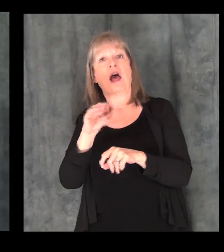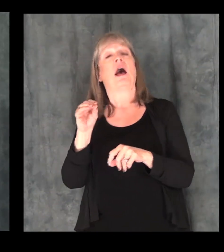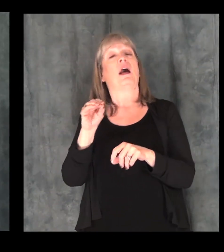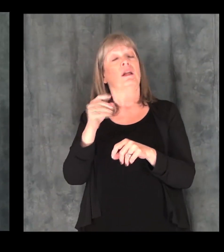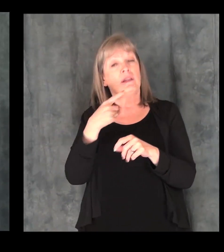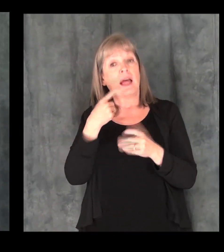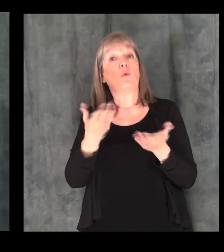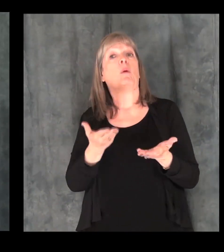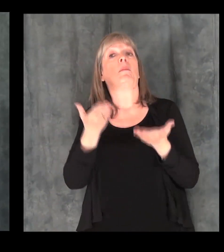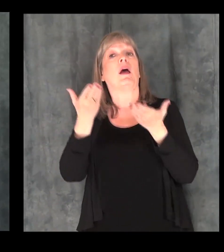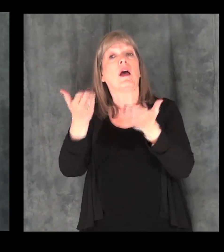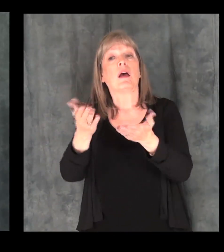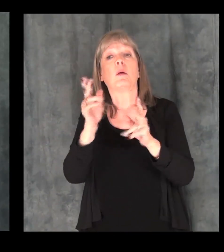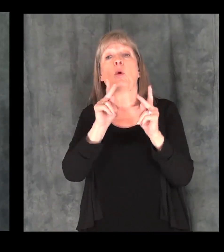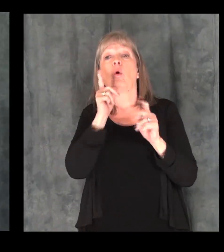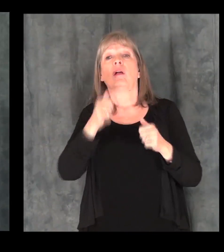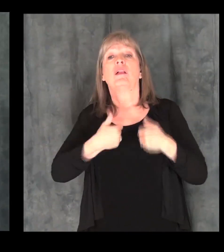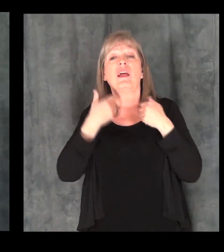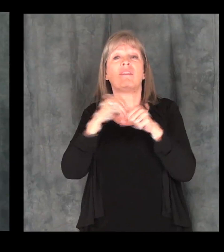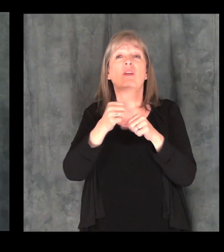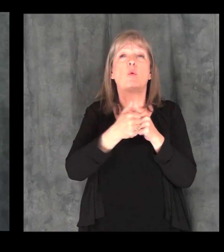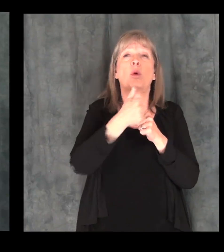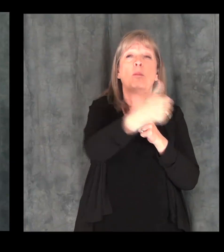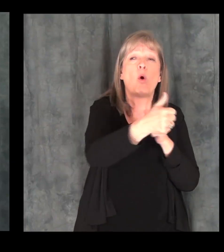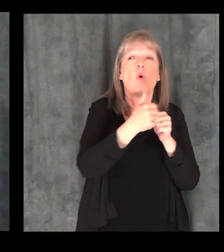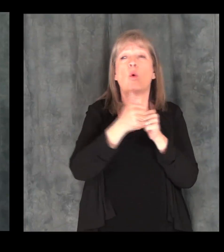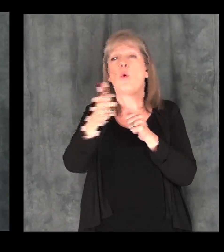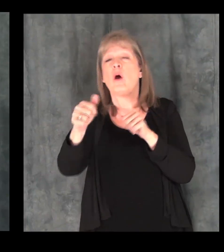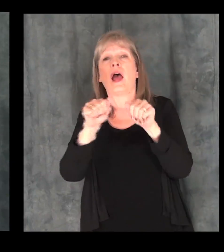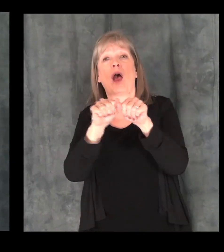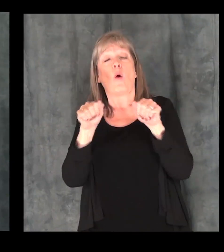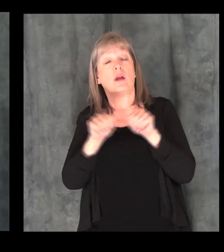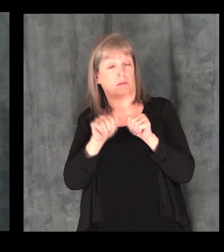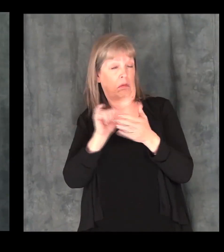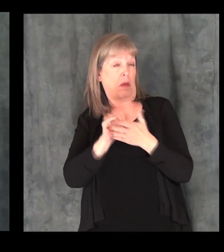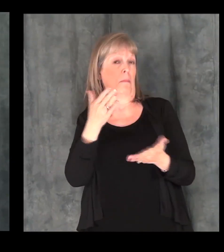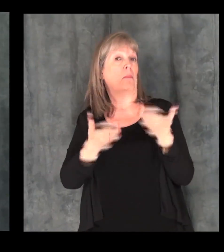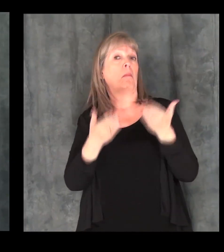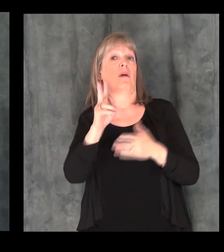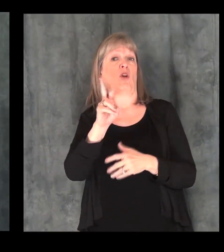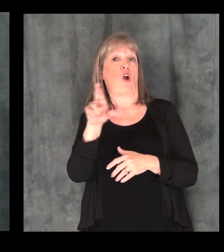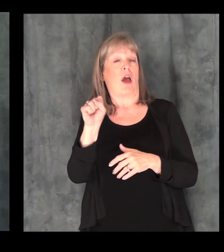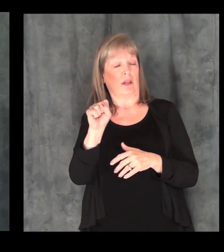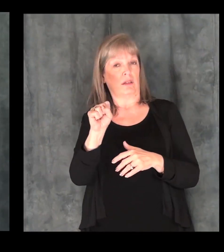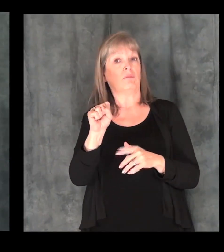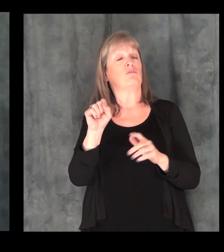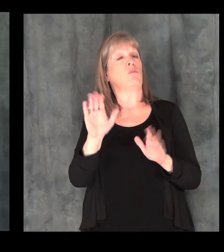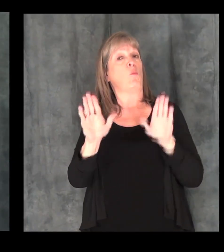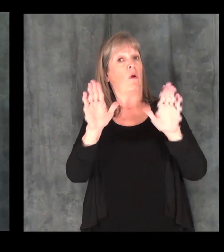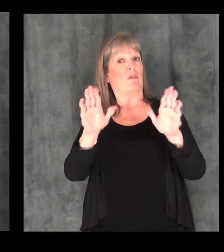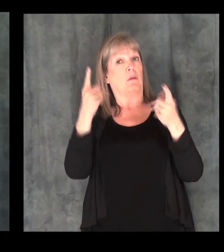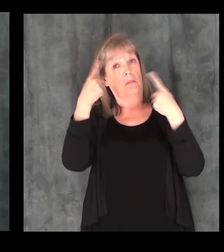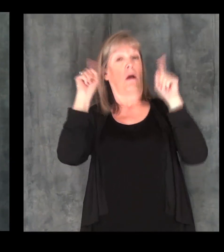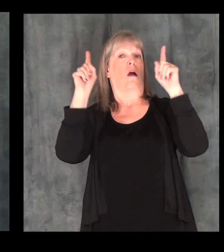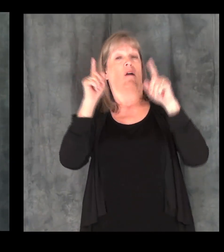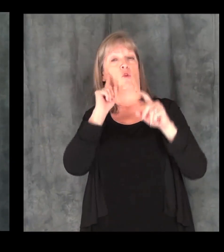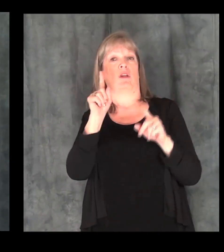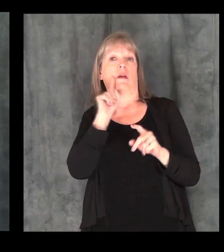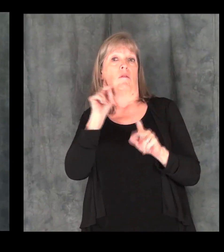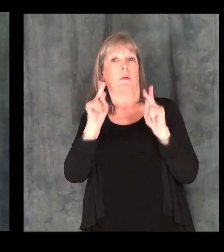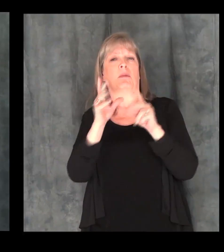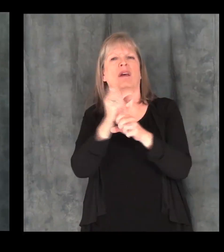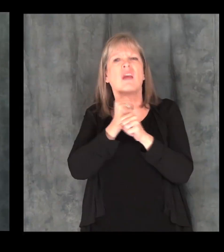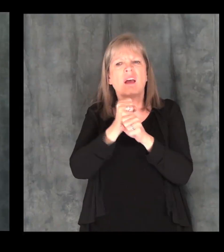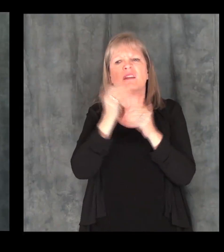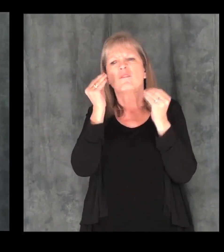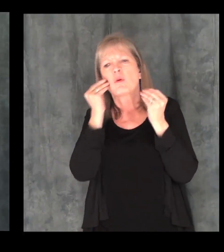regional and remote areas that VRS could be a very effective way for deaf people to get access to information and to be